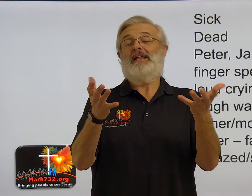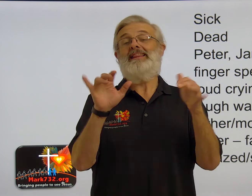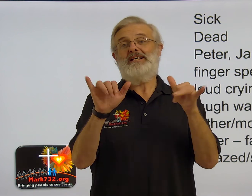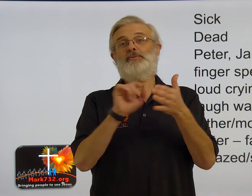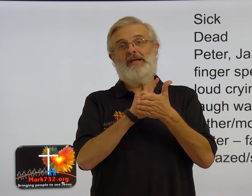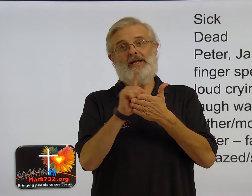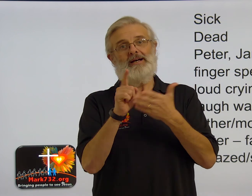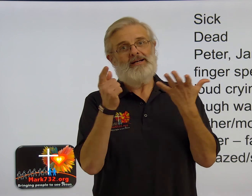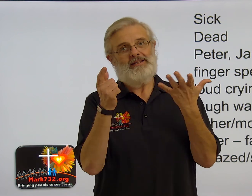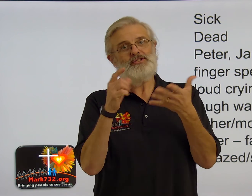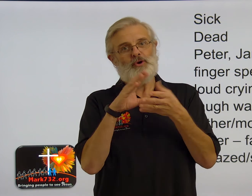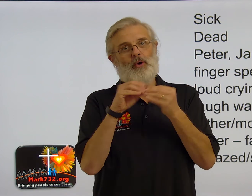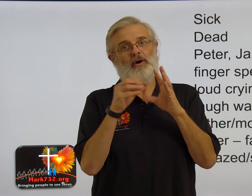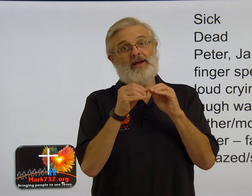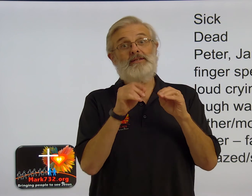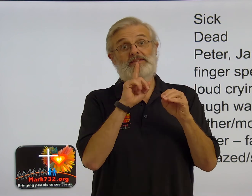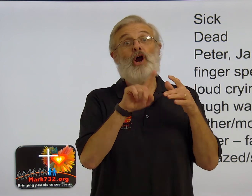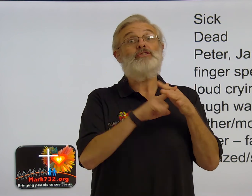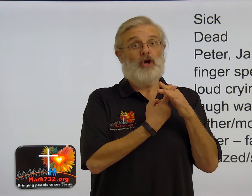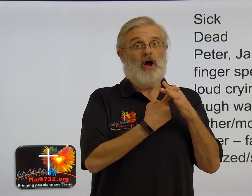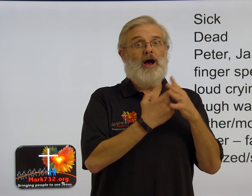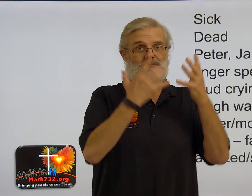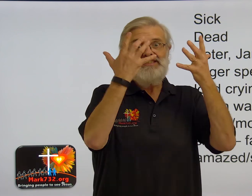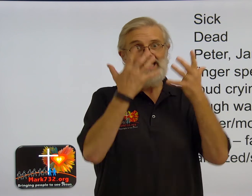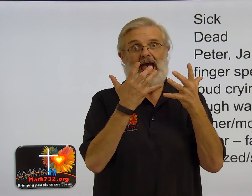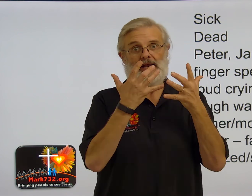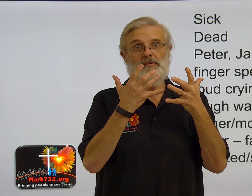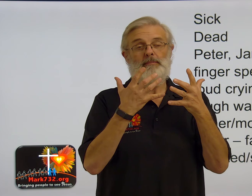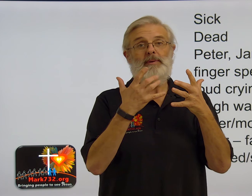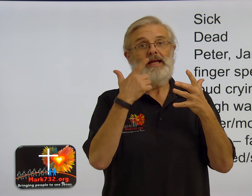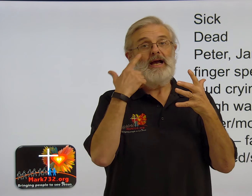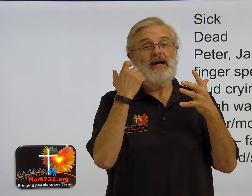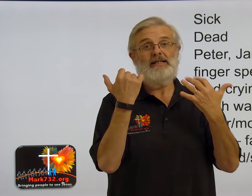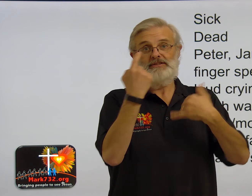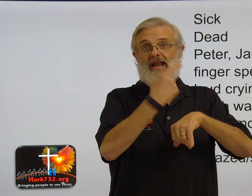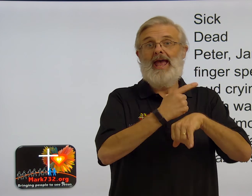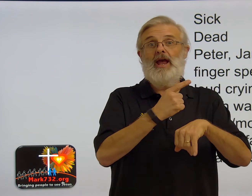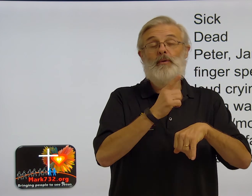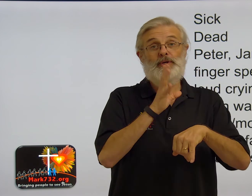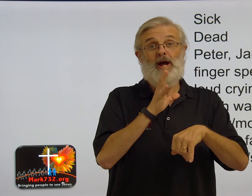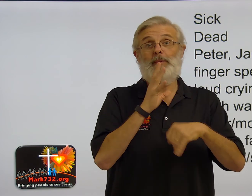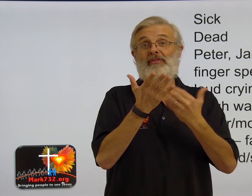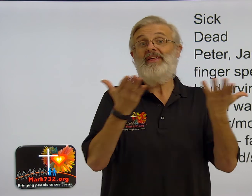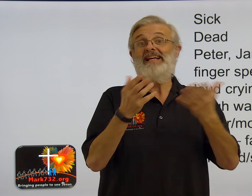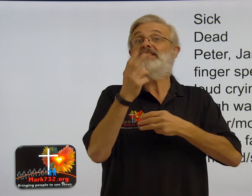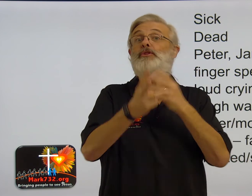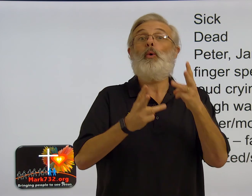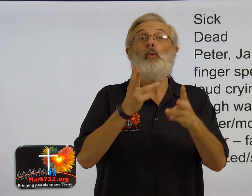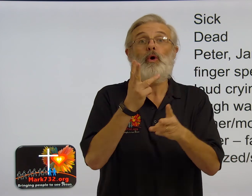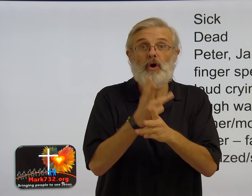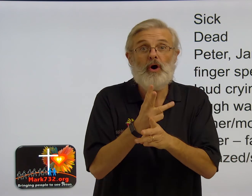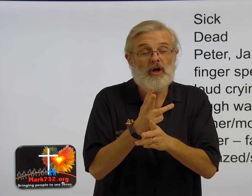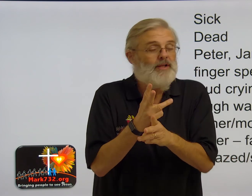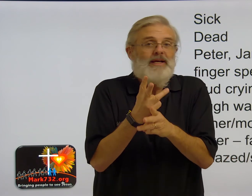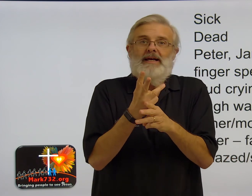This week, the story starts off sad because today we talk about things in the world